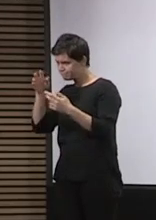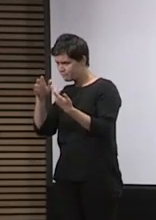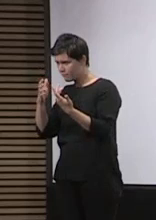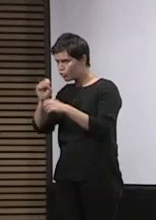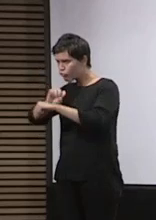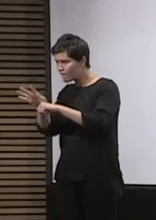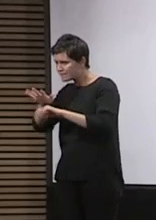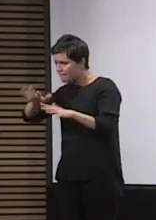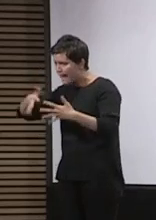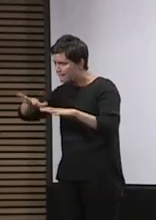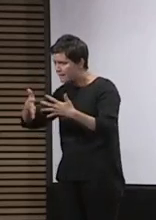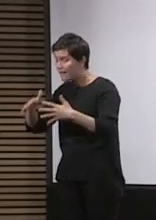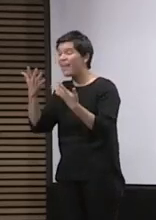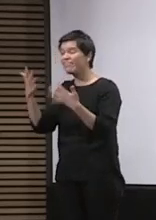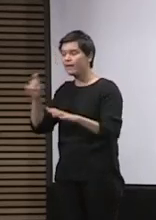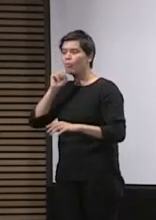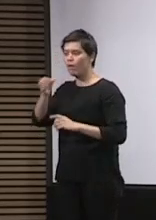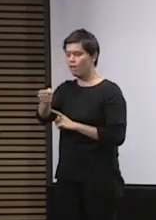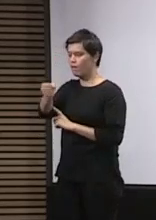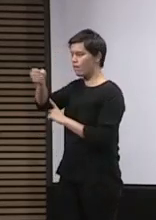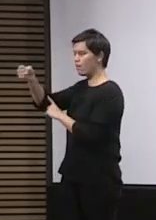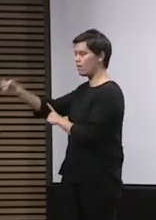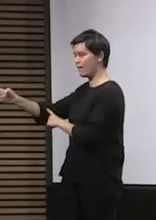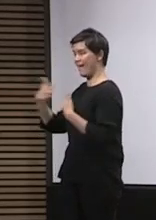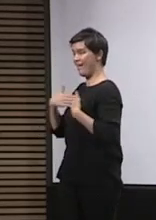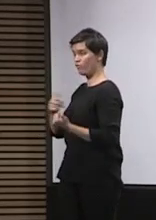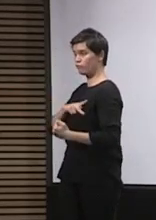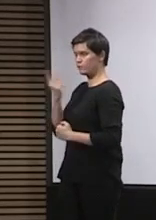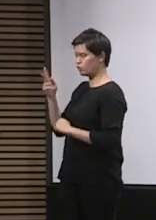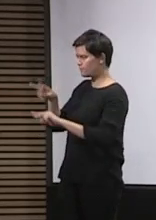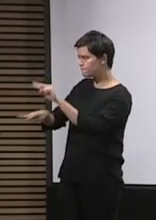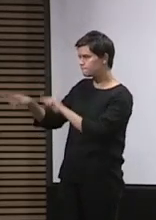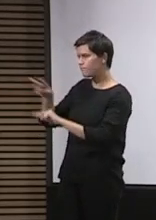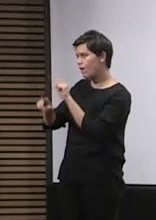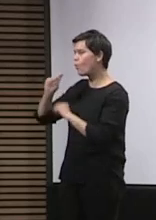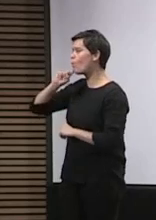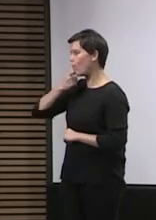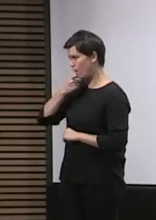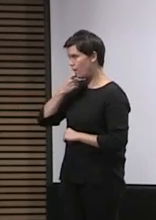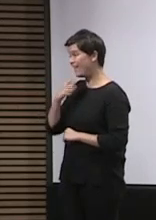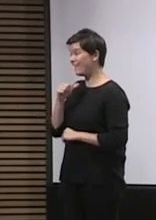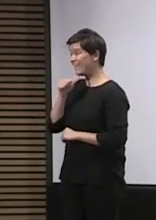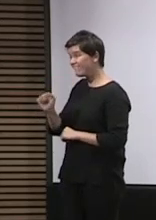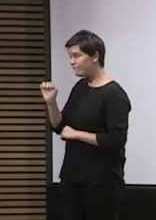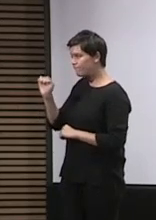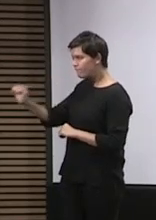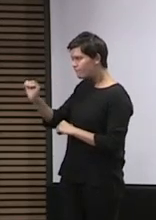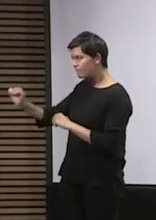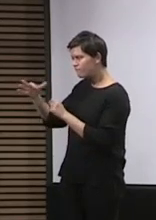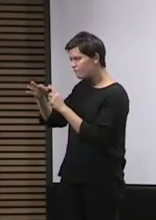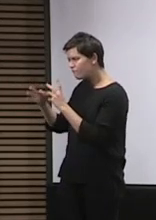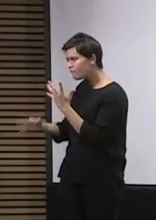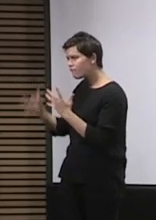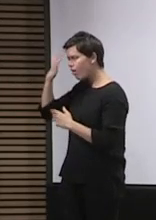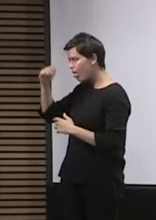diverted and assessed by health professionals, and that group, if their symptoms fit with